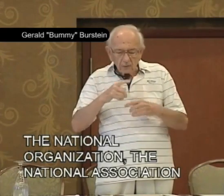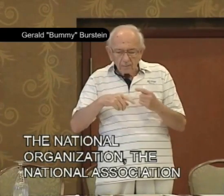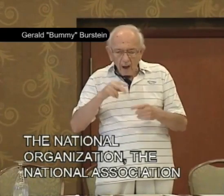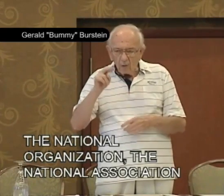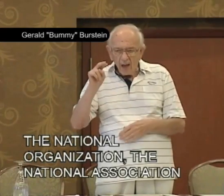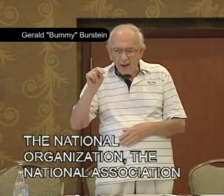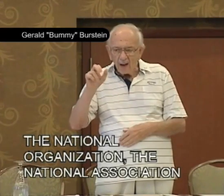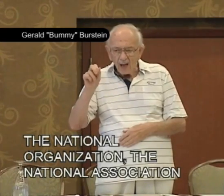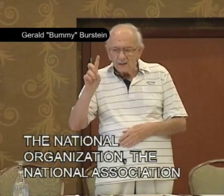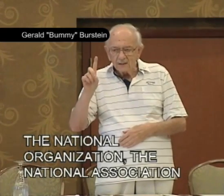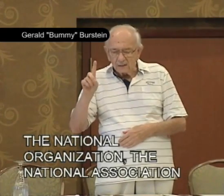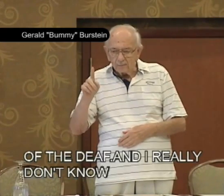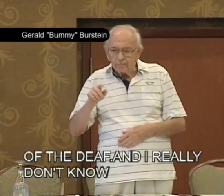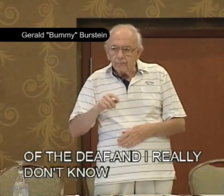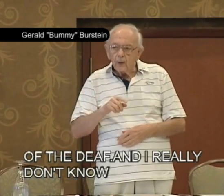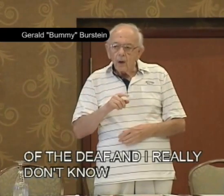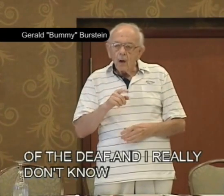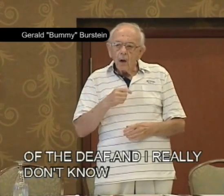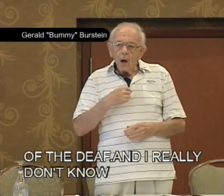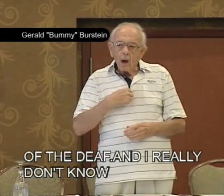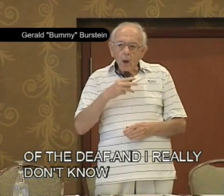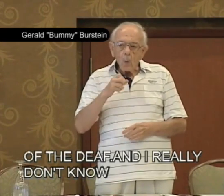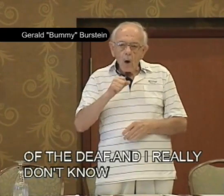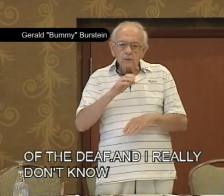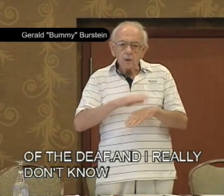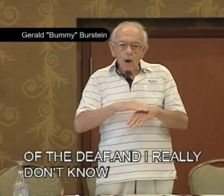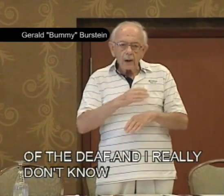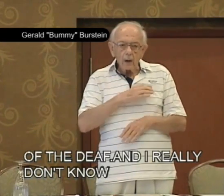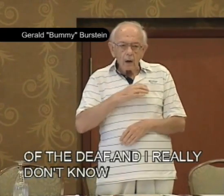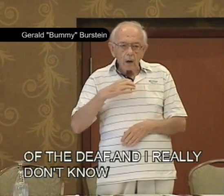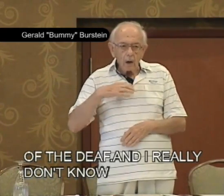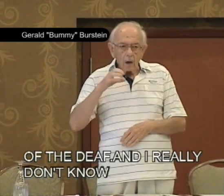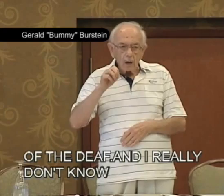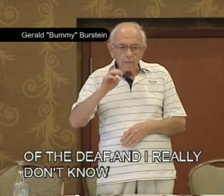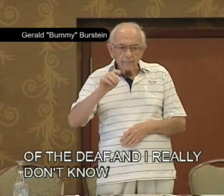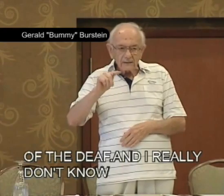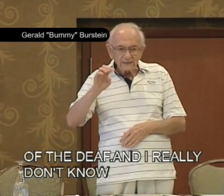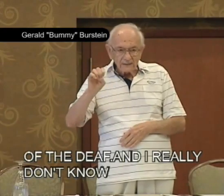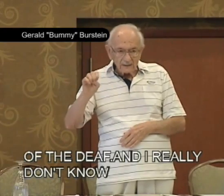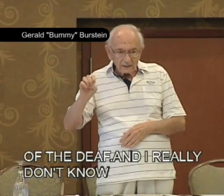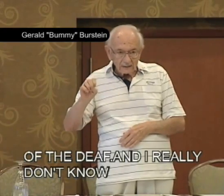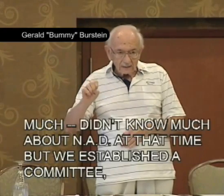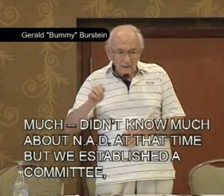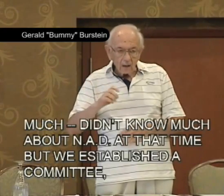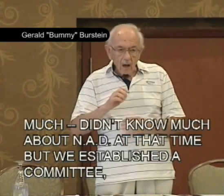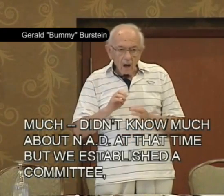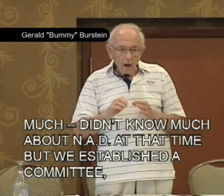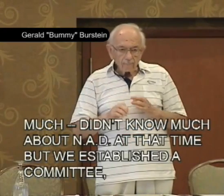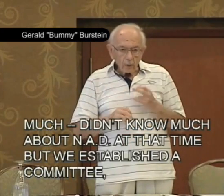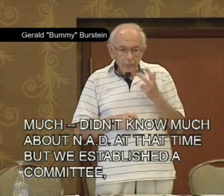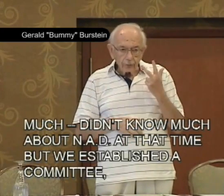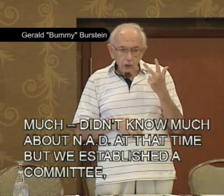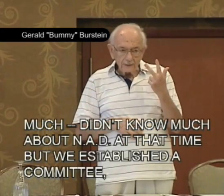and I really don't know much didn't know much about NAD at that time but we established a committee